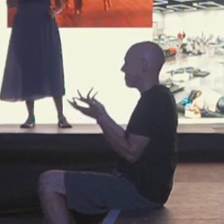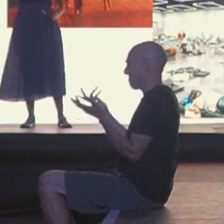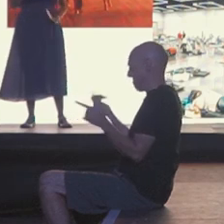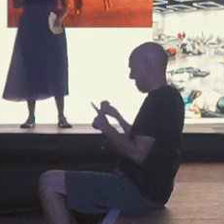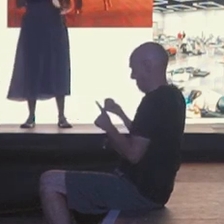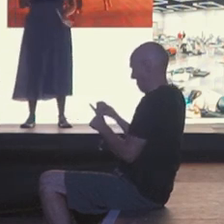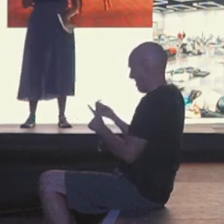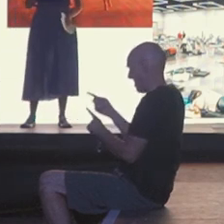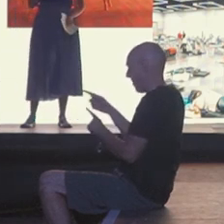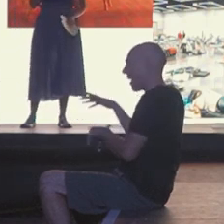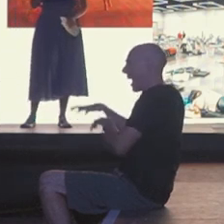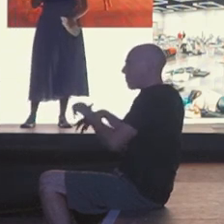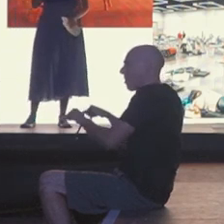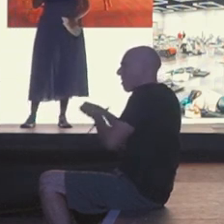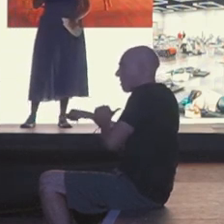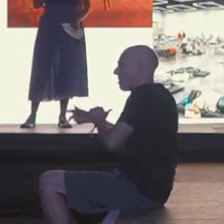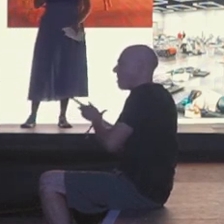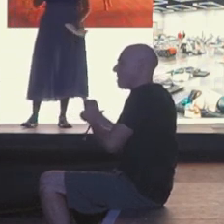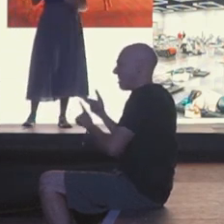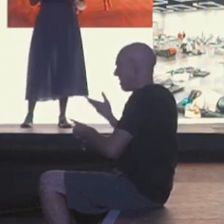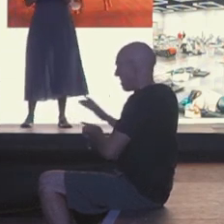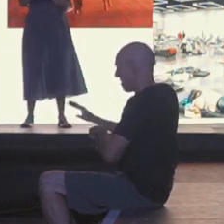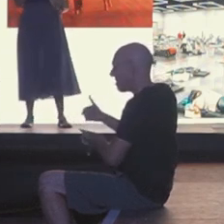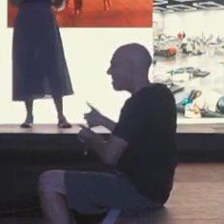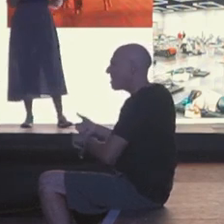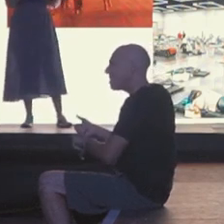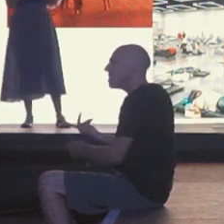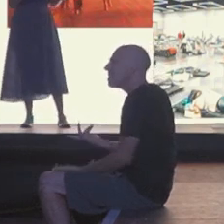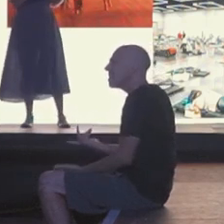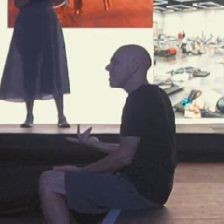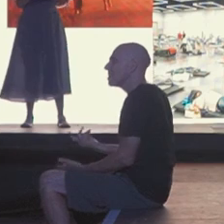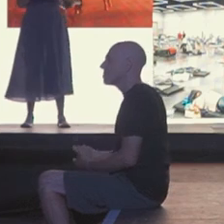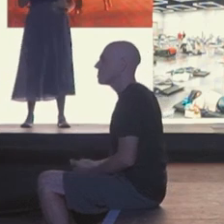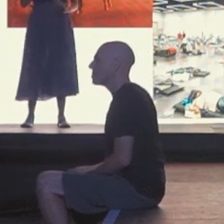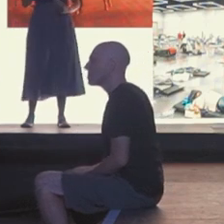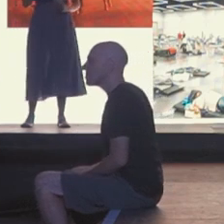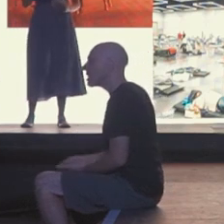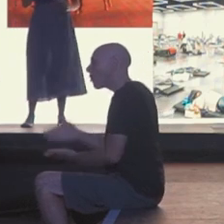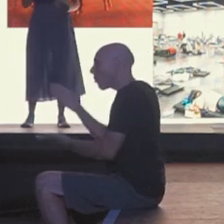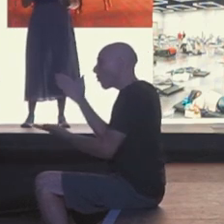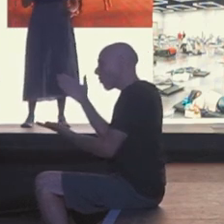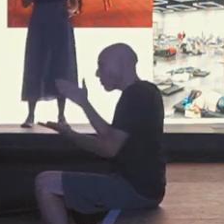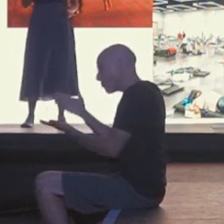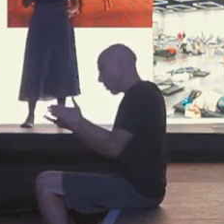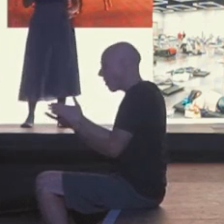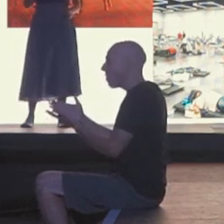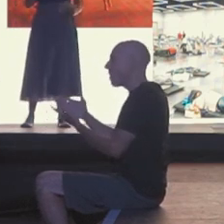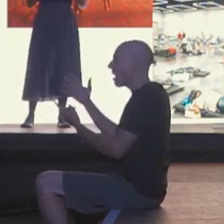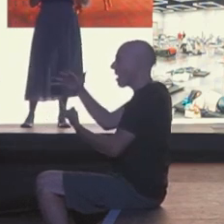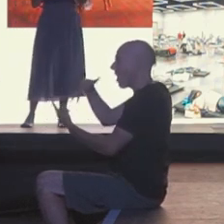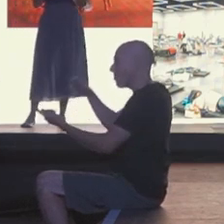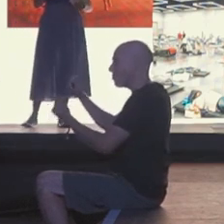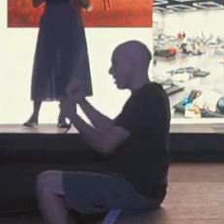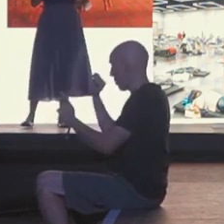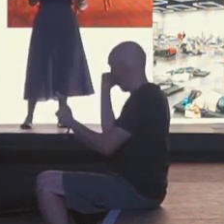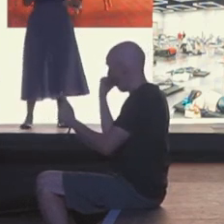industries such as animal agriculture. The truth is that climate change will be felt all around the world. And